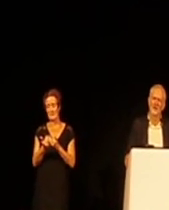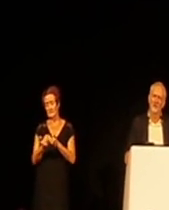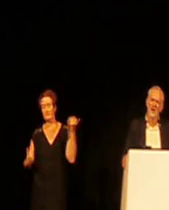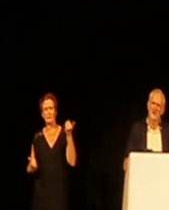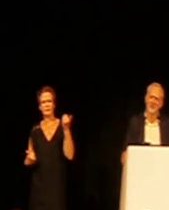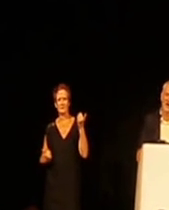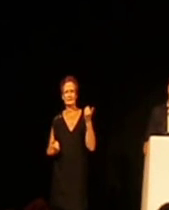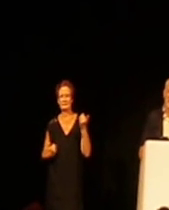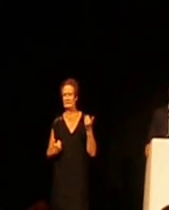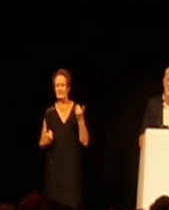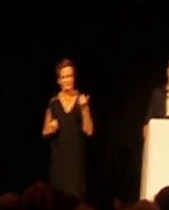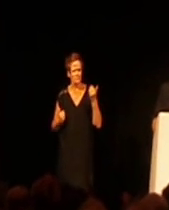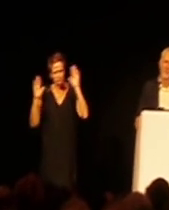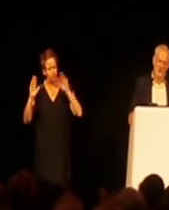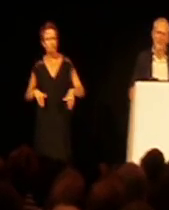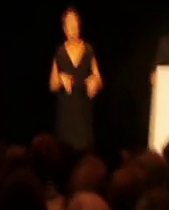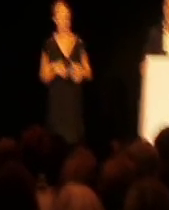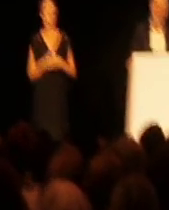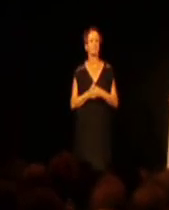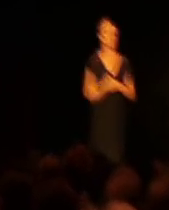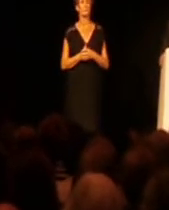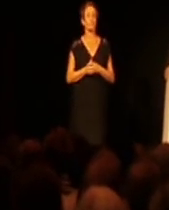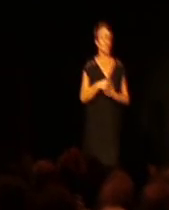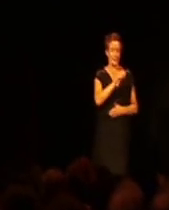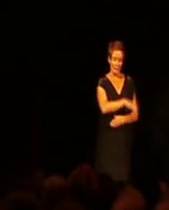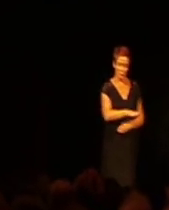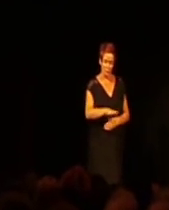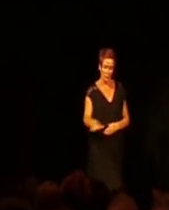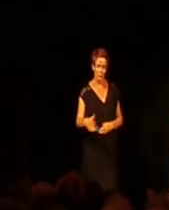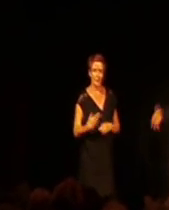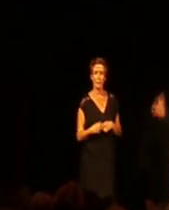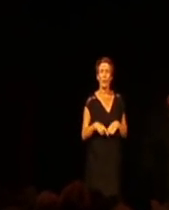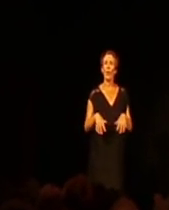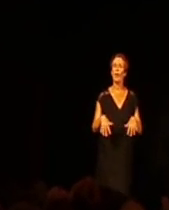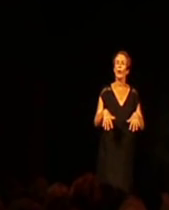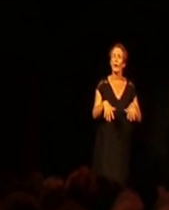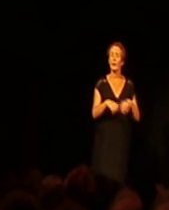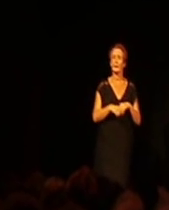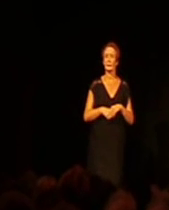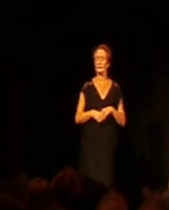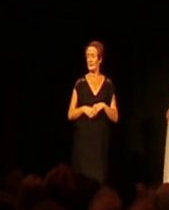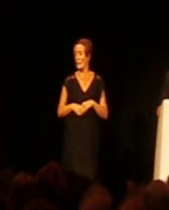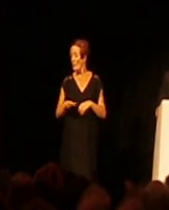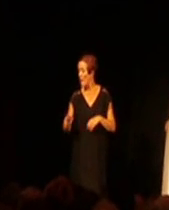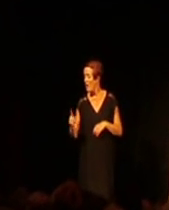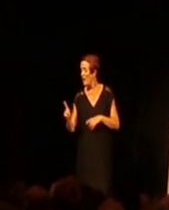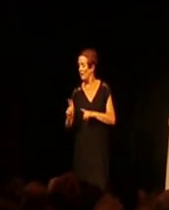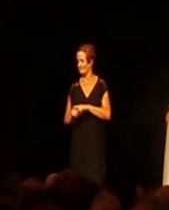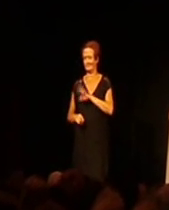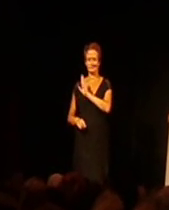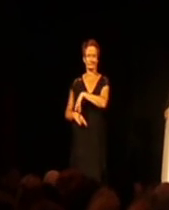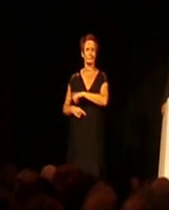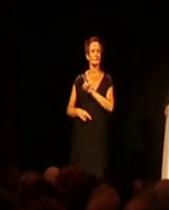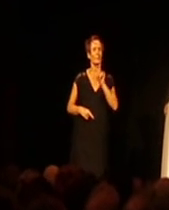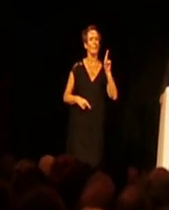have to live in a society where so many children are left behind, where we walk by on the other side to those that